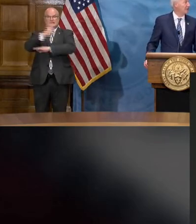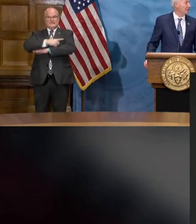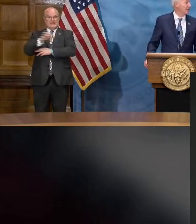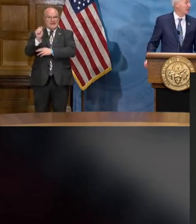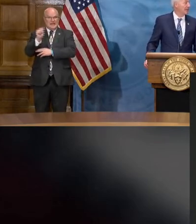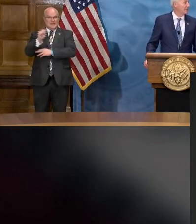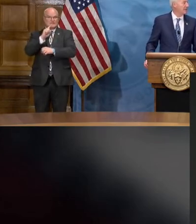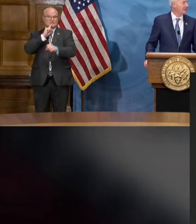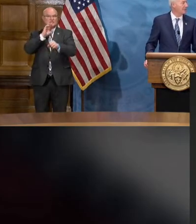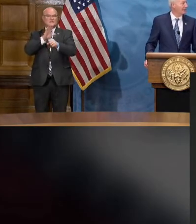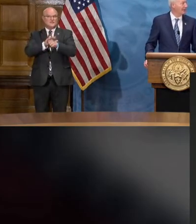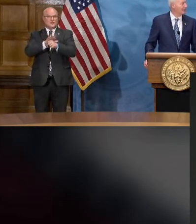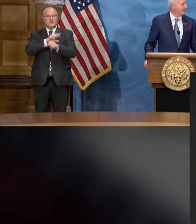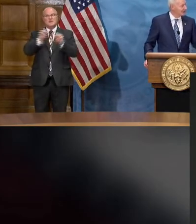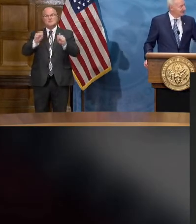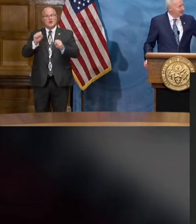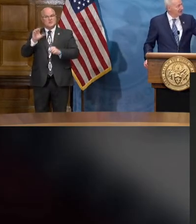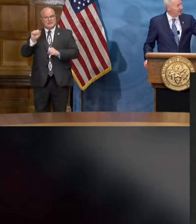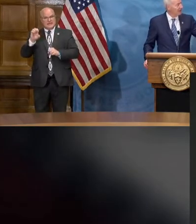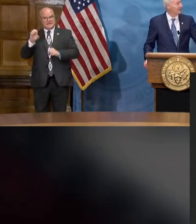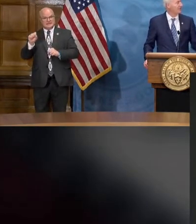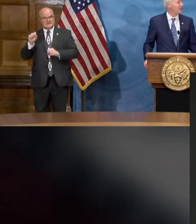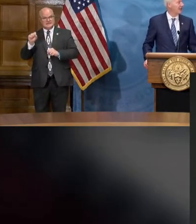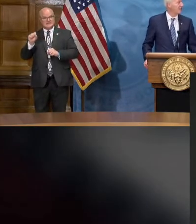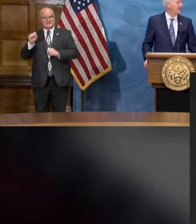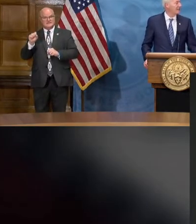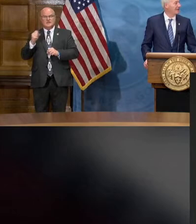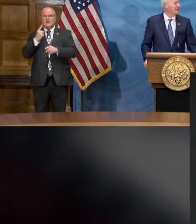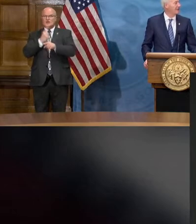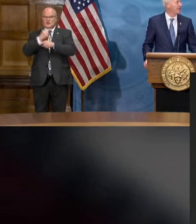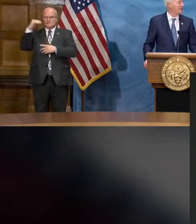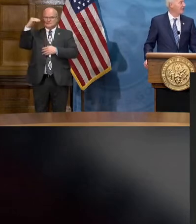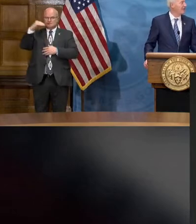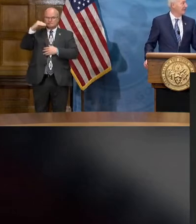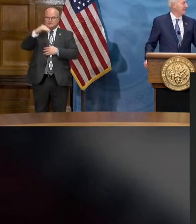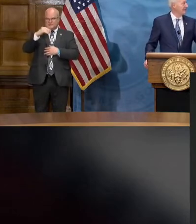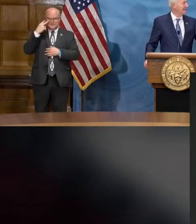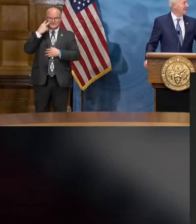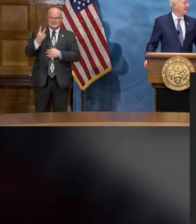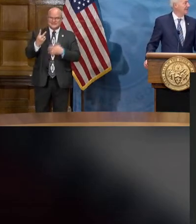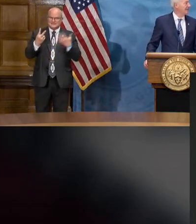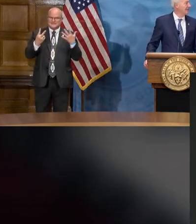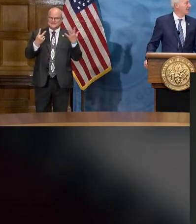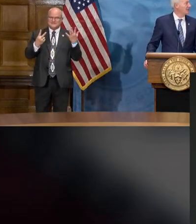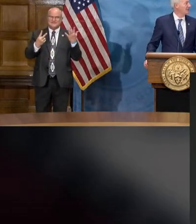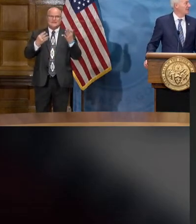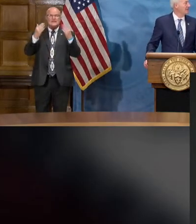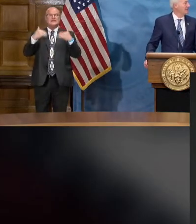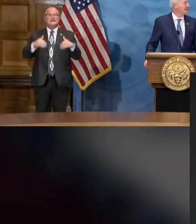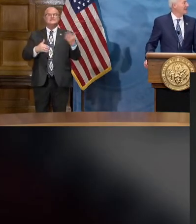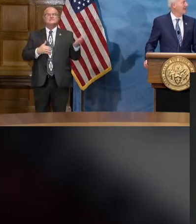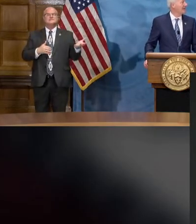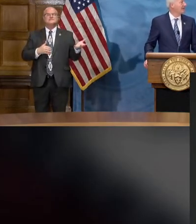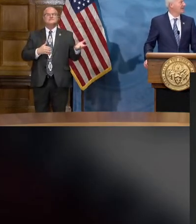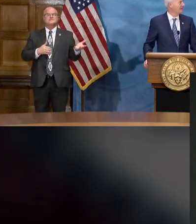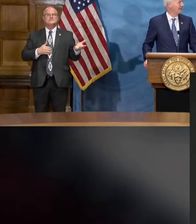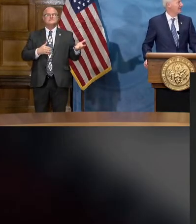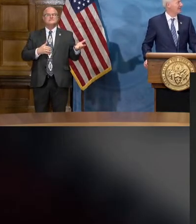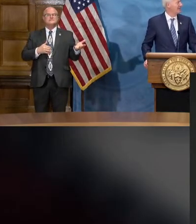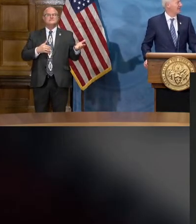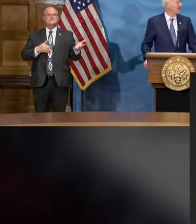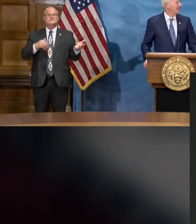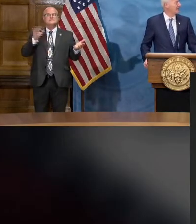of confirmed and probable cases, right trajectory there as you can see. The next one is